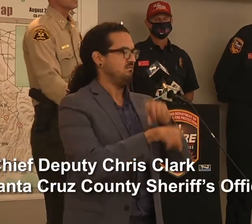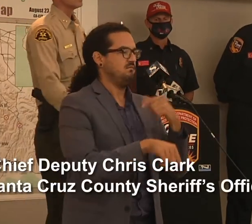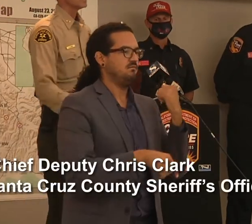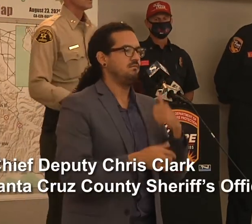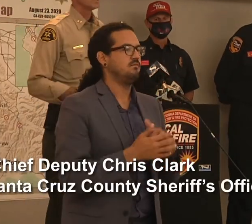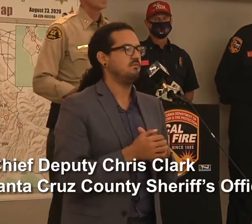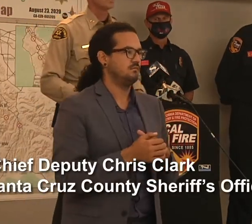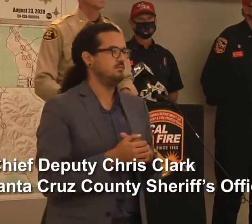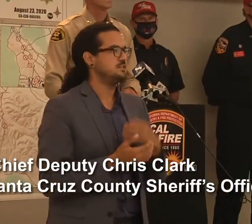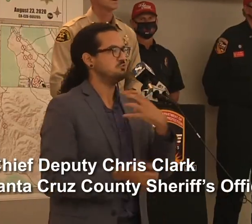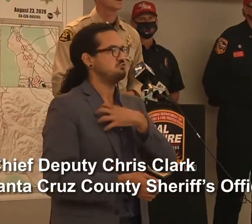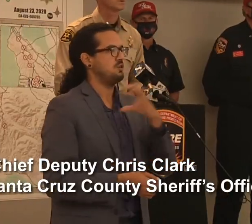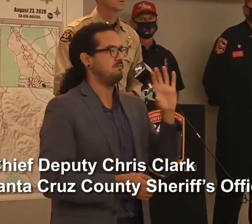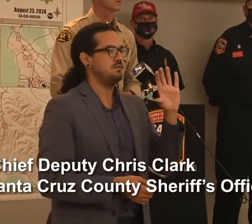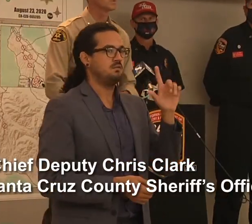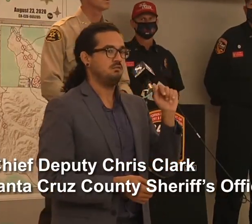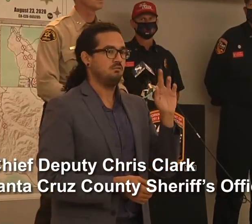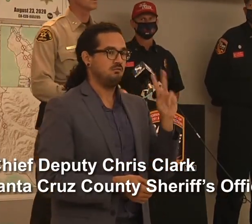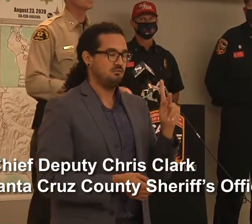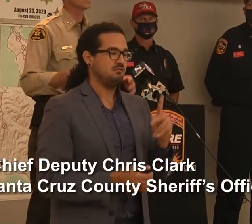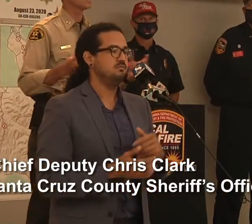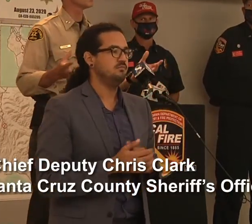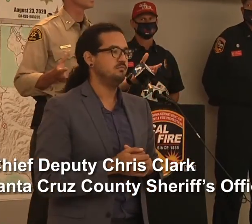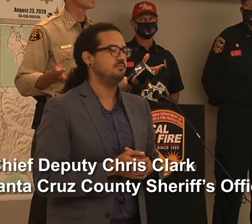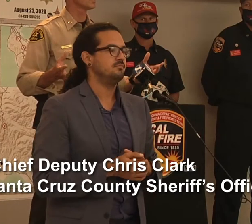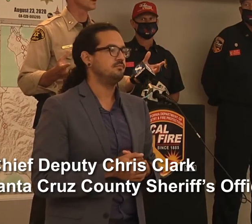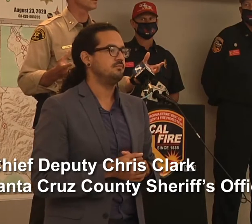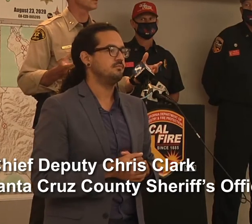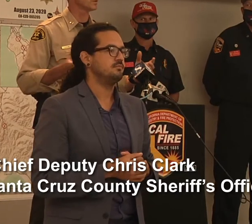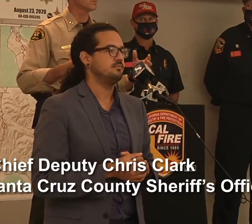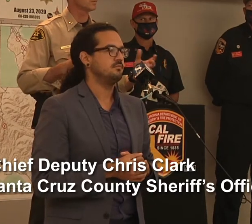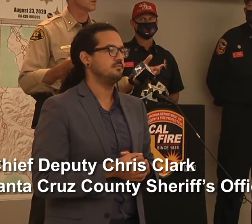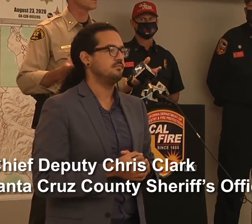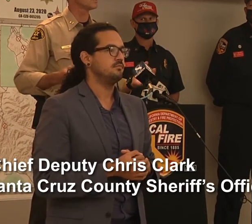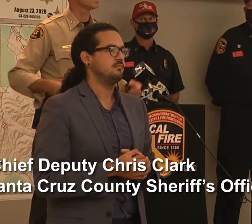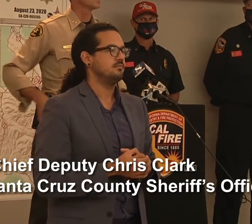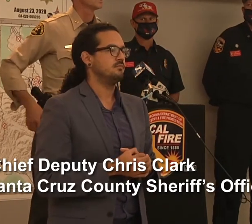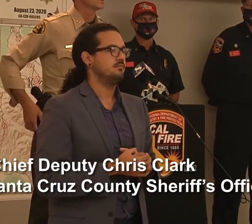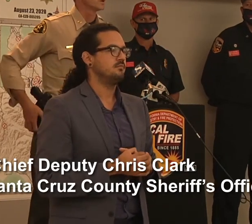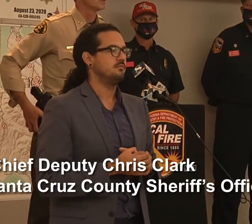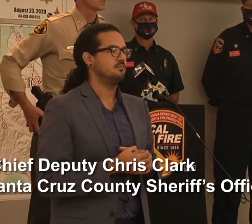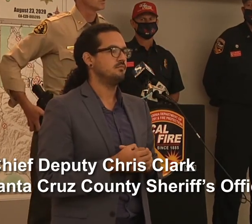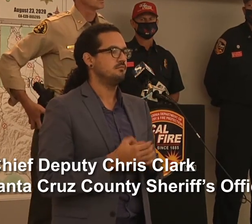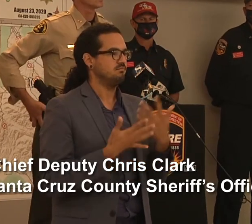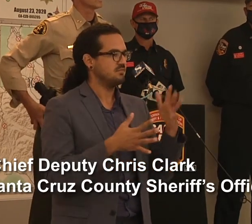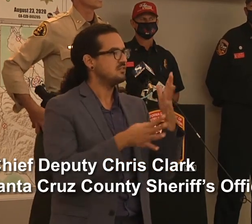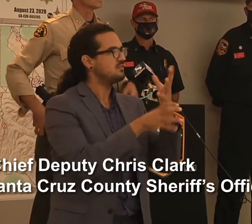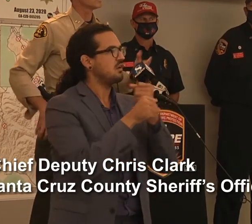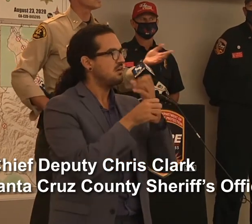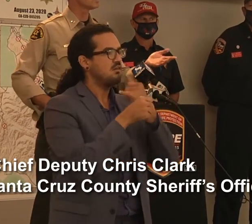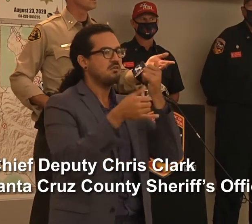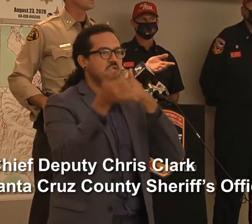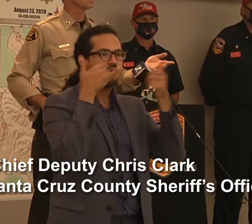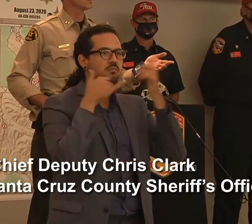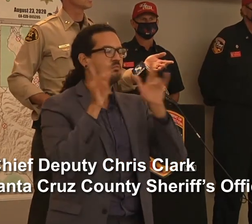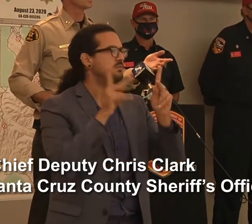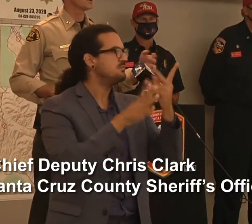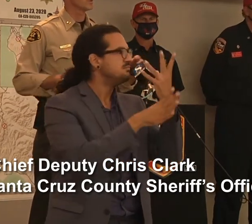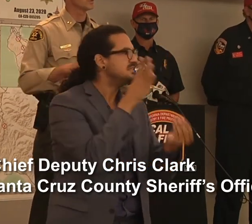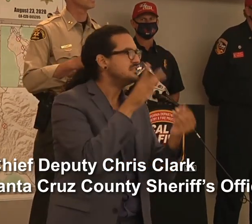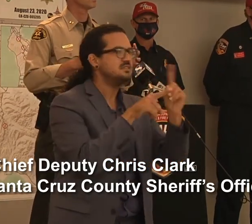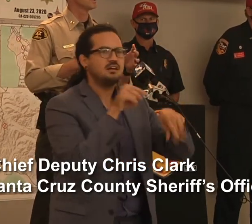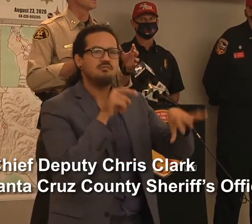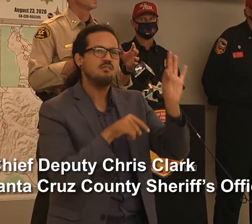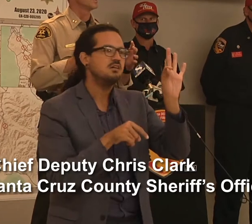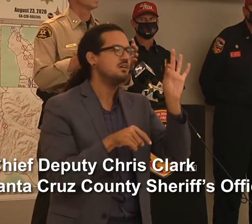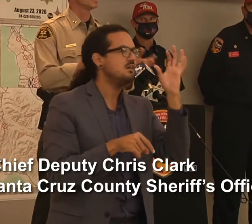Yeah, so, you know, we take missing persons cases, and we've taken a few during the course of this fire. This missing person,